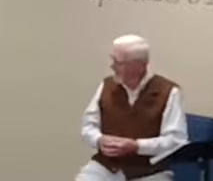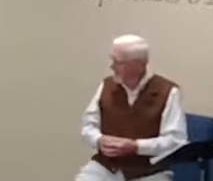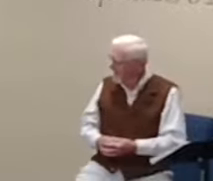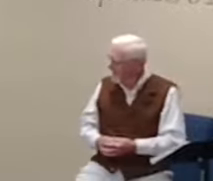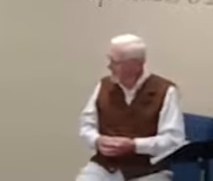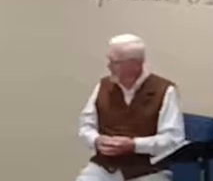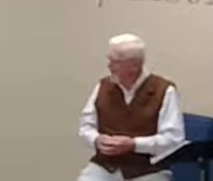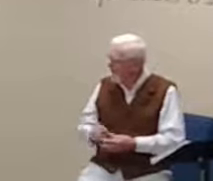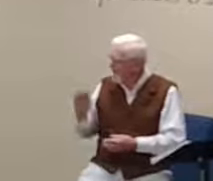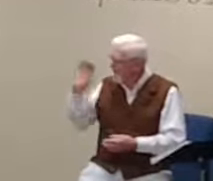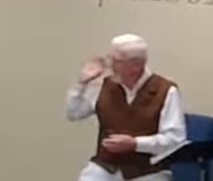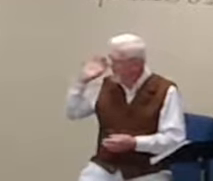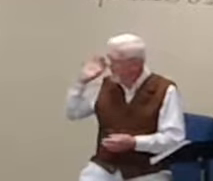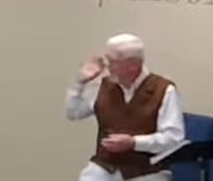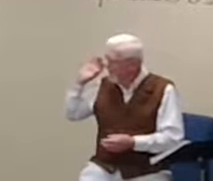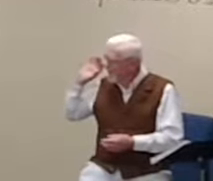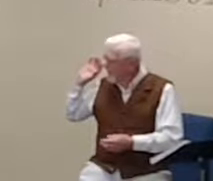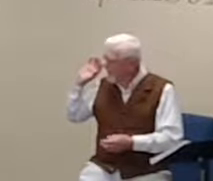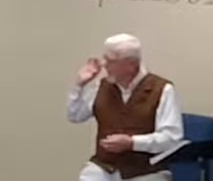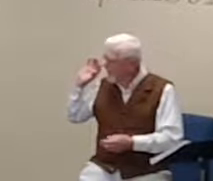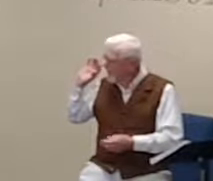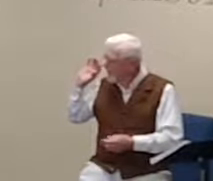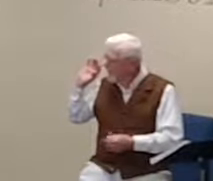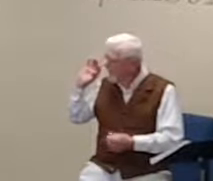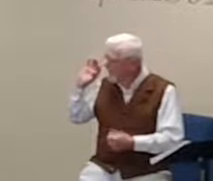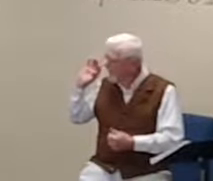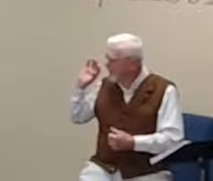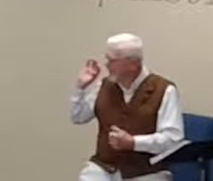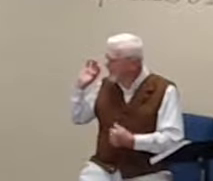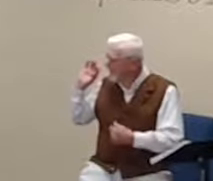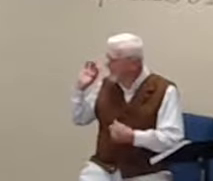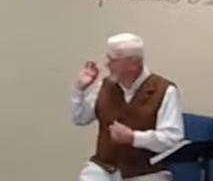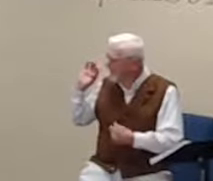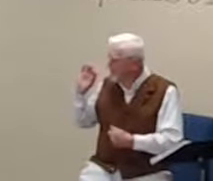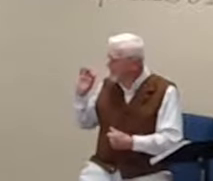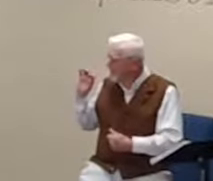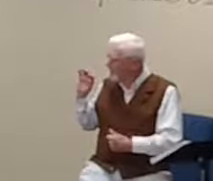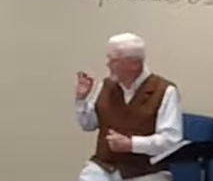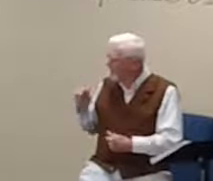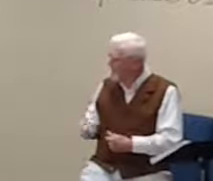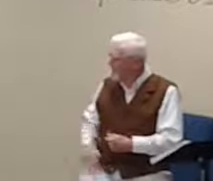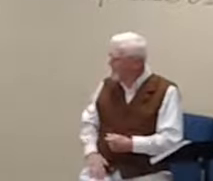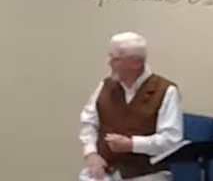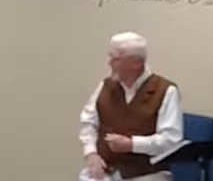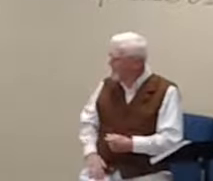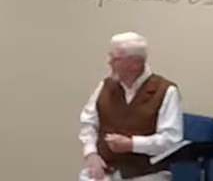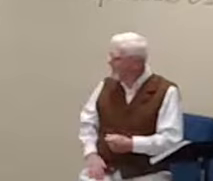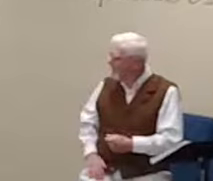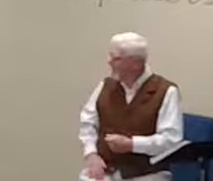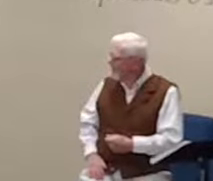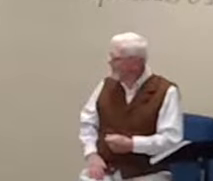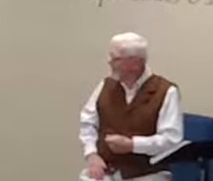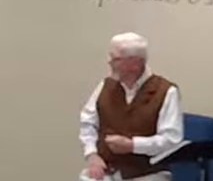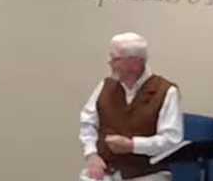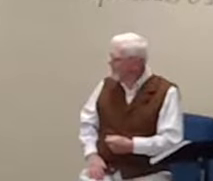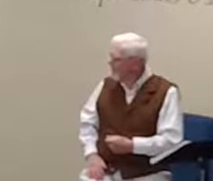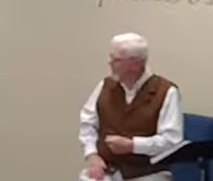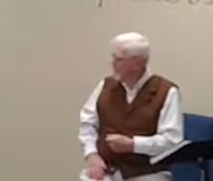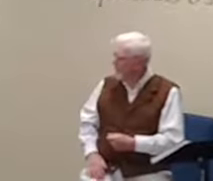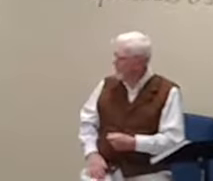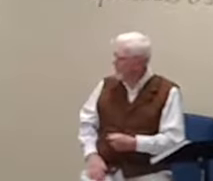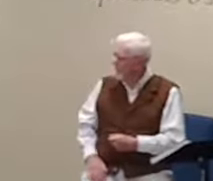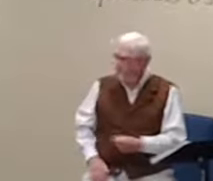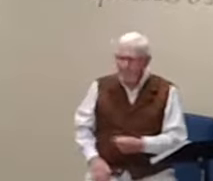Put some fresh chard. Anybody wants some after church? I have bags. I'll bring them inside. Say it again. Some fresh chard from our garden this morning.